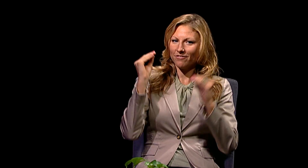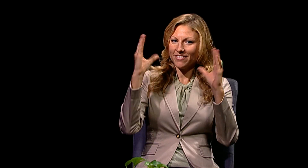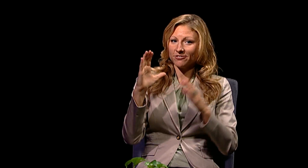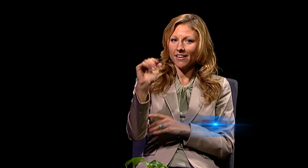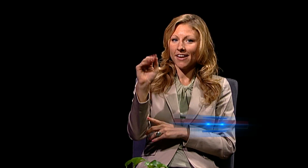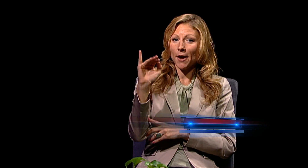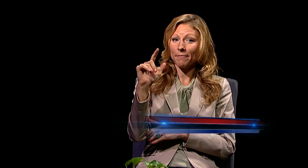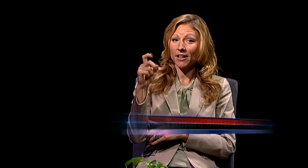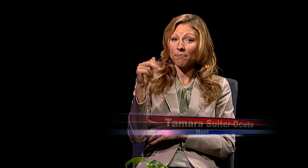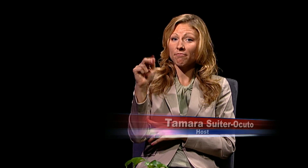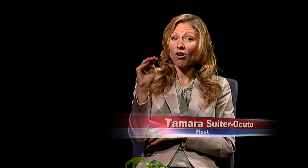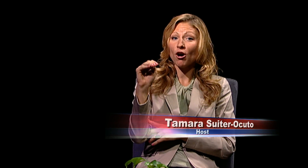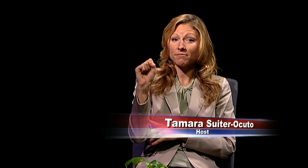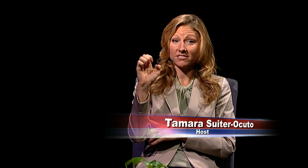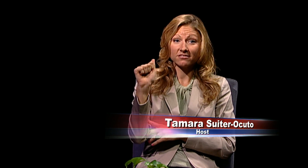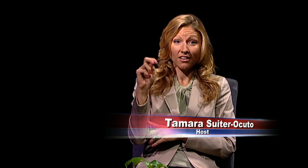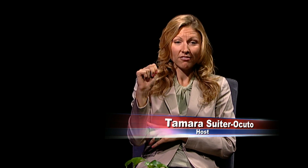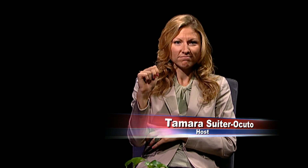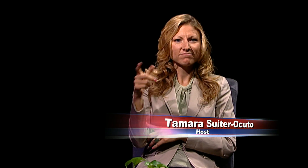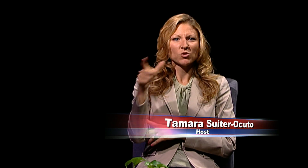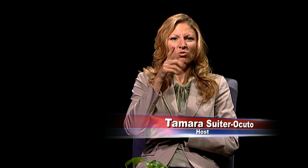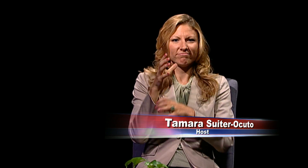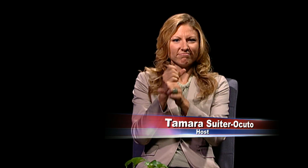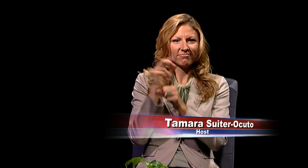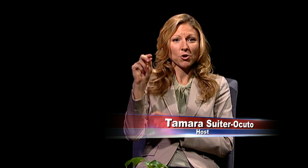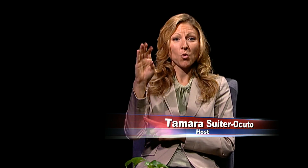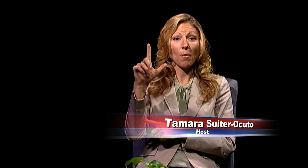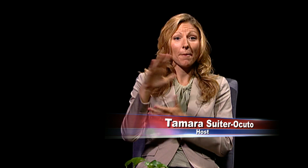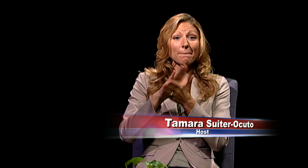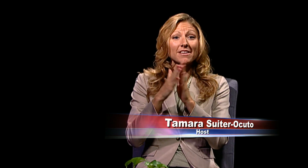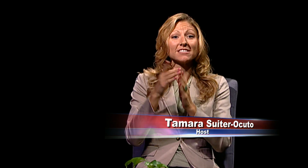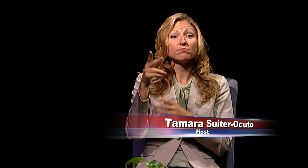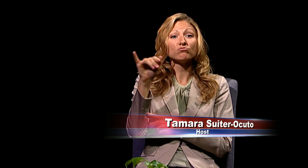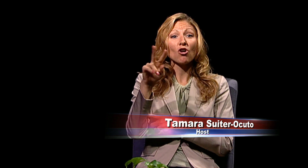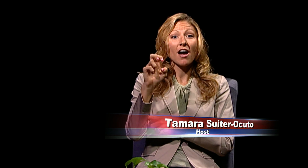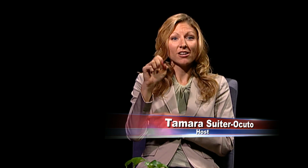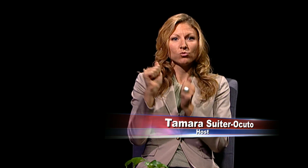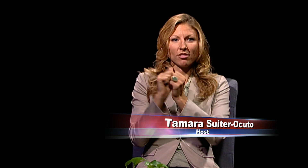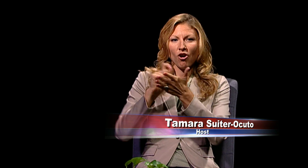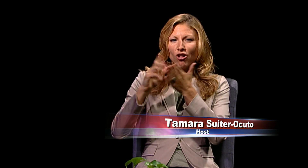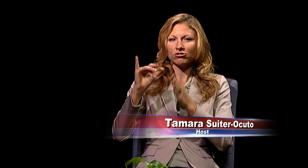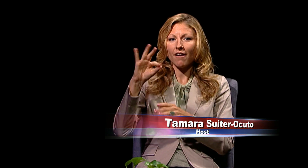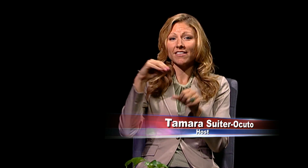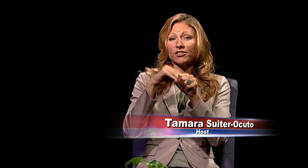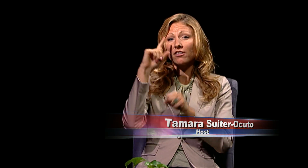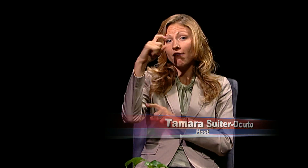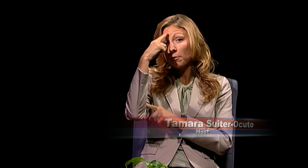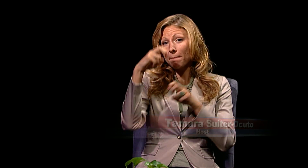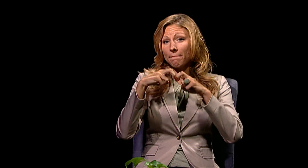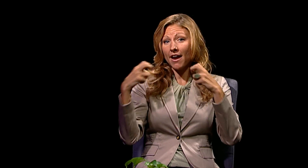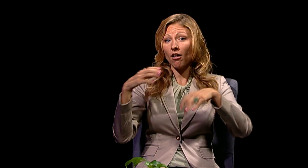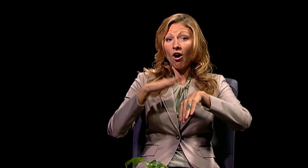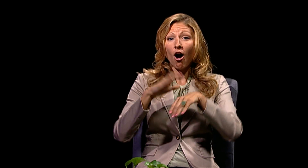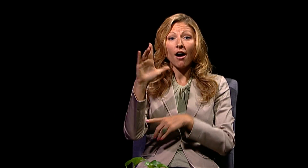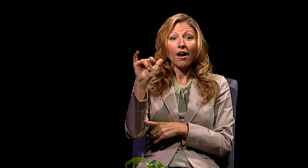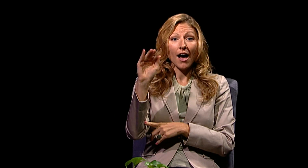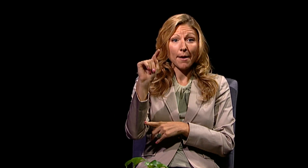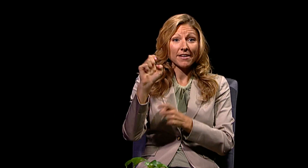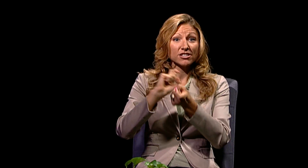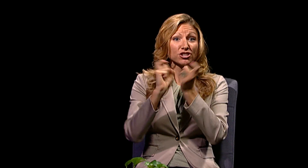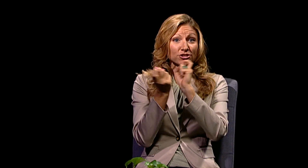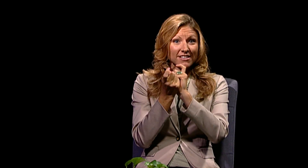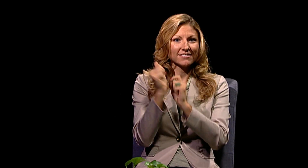Access News is pleased to welcome Dr. Camille Parmesan, who shares a Nobel Peace Prize with the authors of